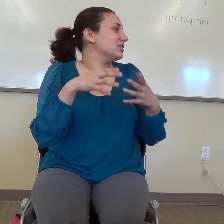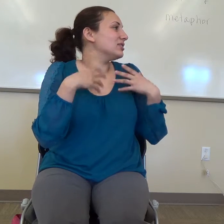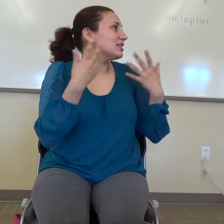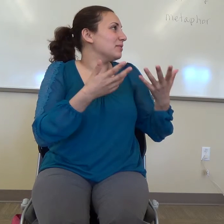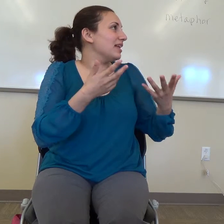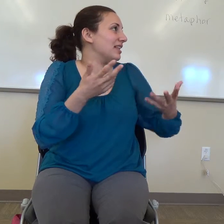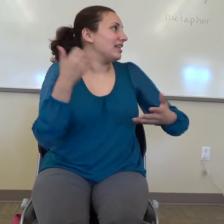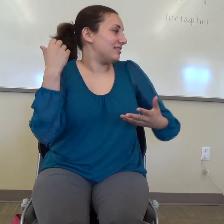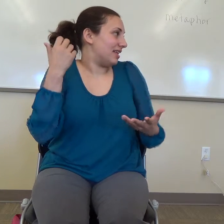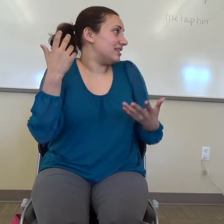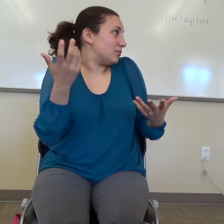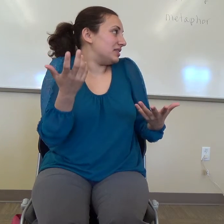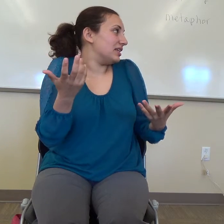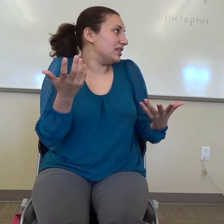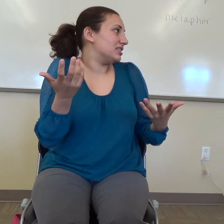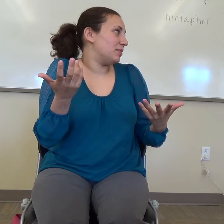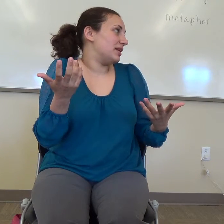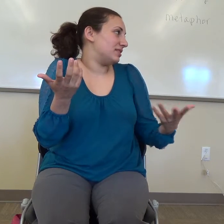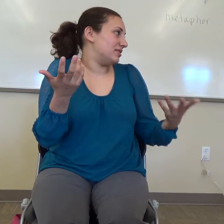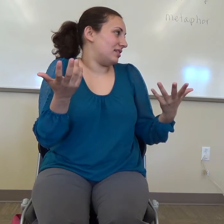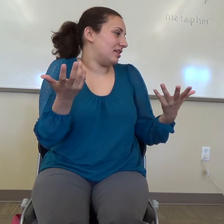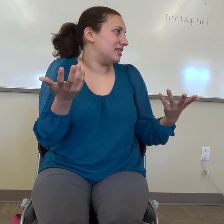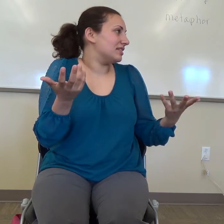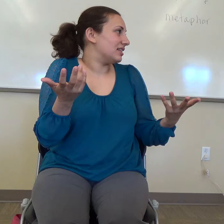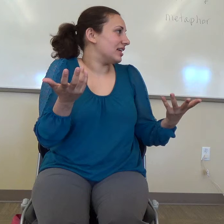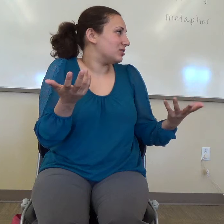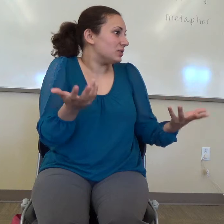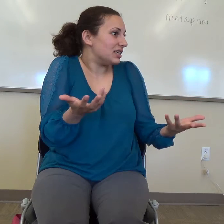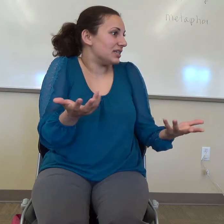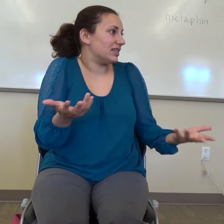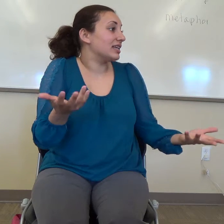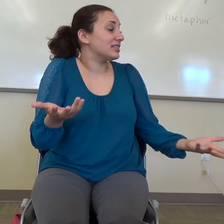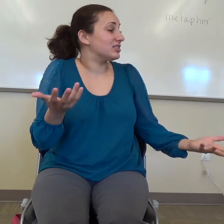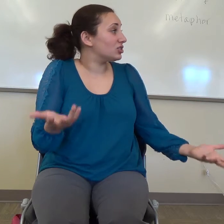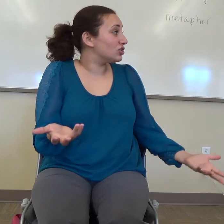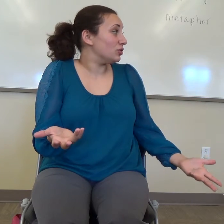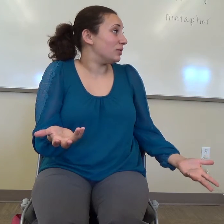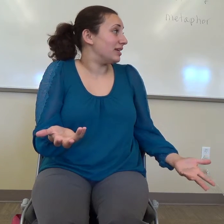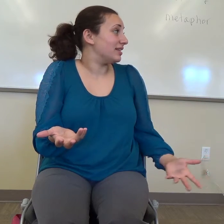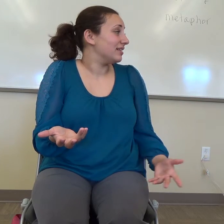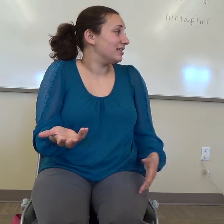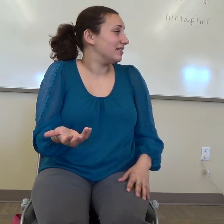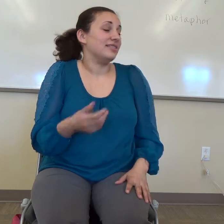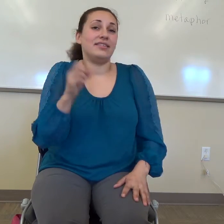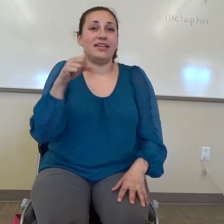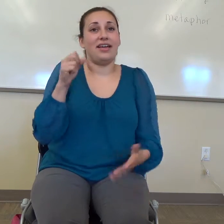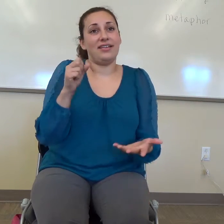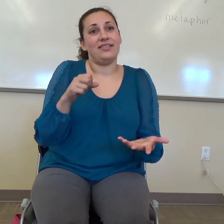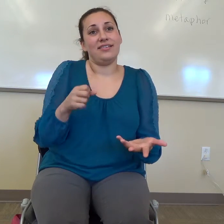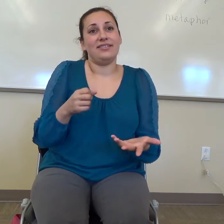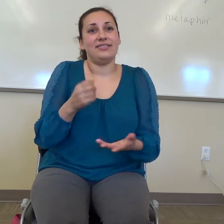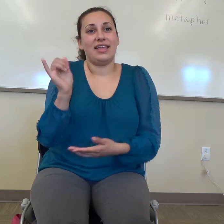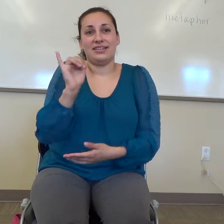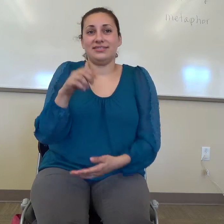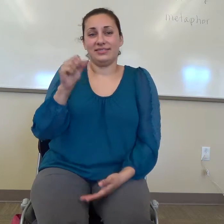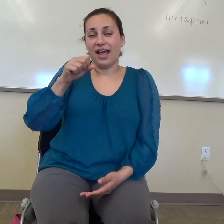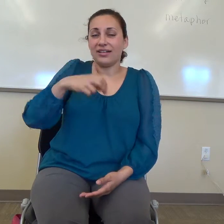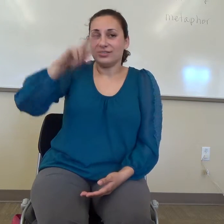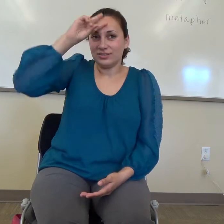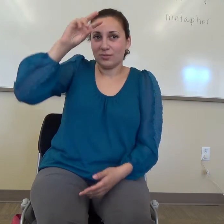was explaining that it's ridiculous to be addicted. Like, it's ridiculous. Like, it's stupid. Yeah. So that's it. So somebody might